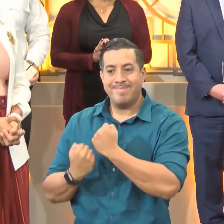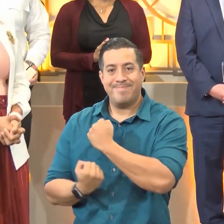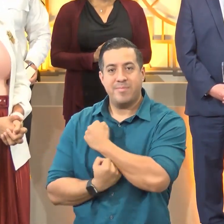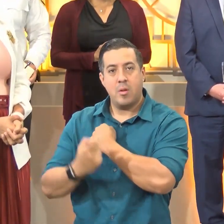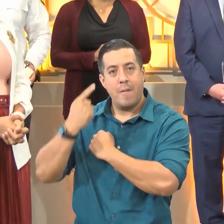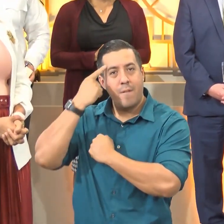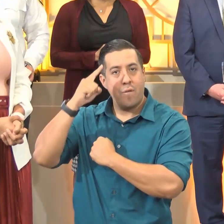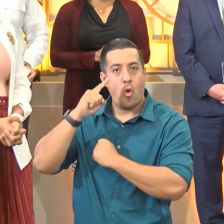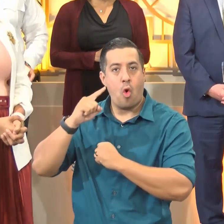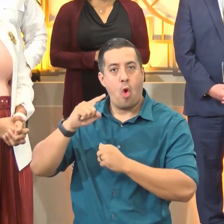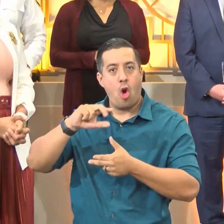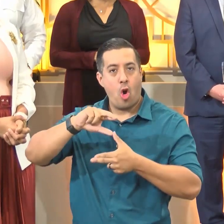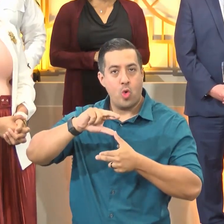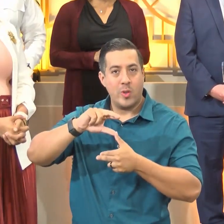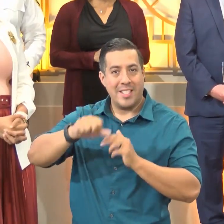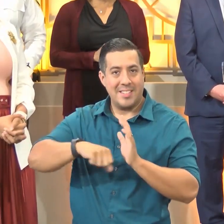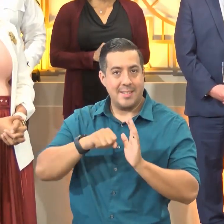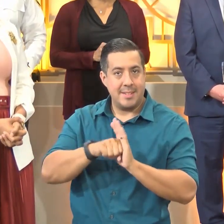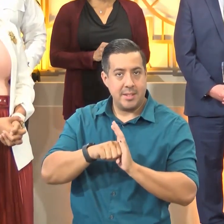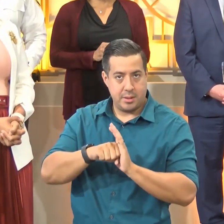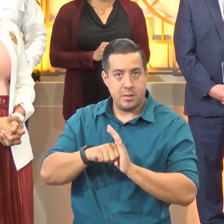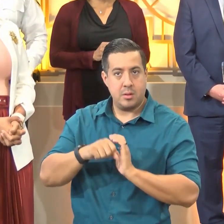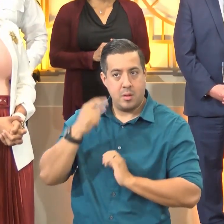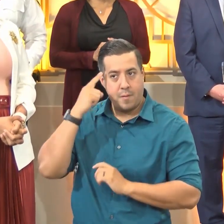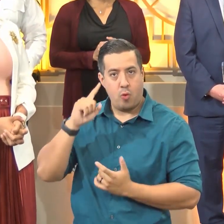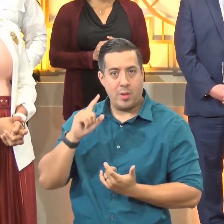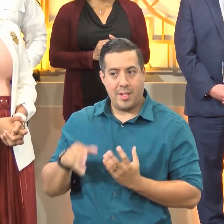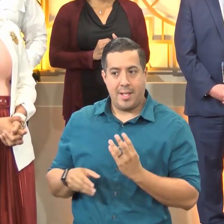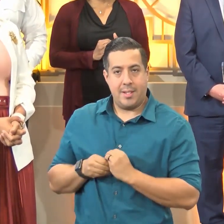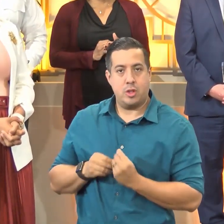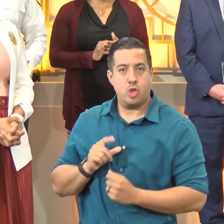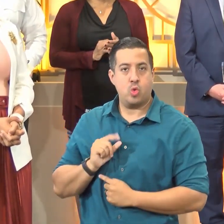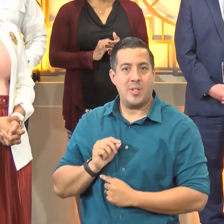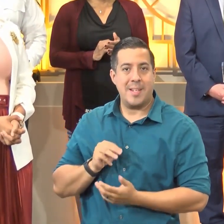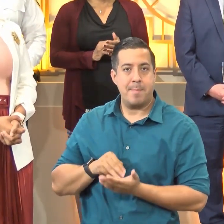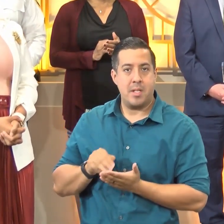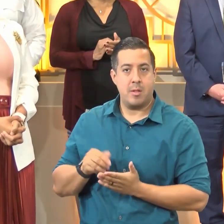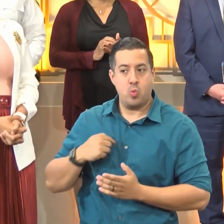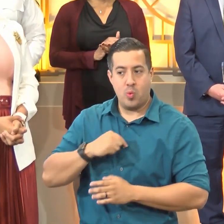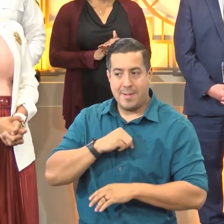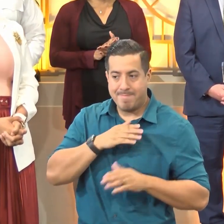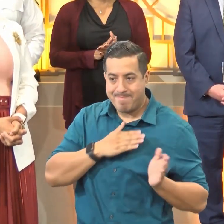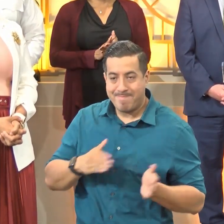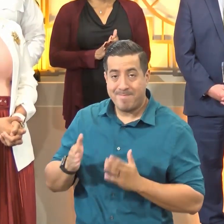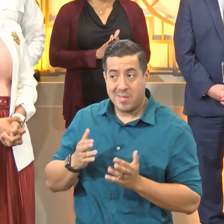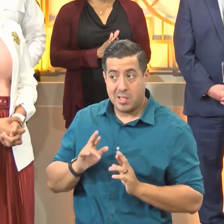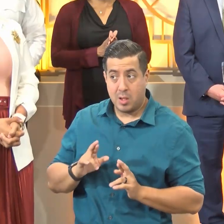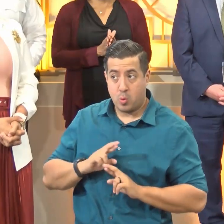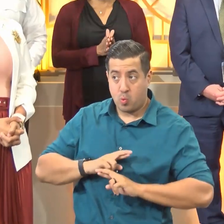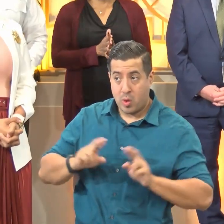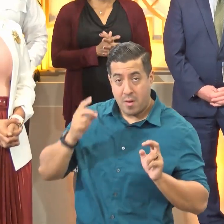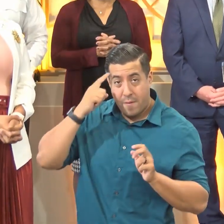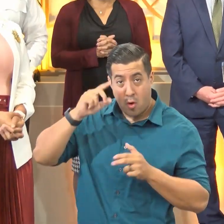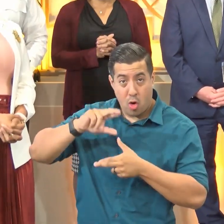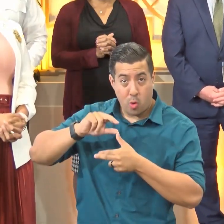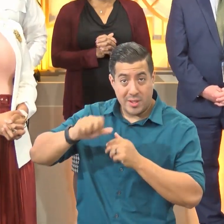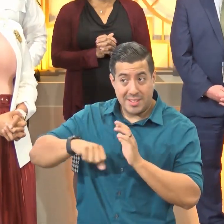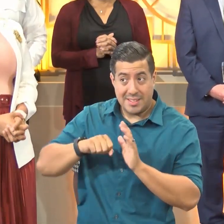that is in excess of $20 million. So as we prepare to go into hurricane season,